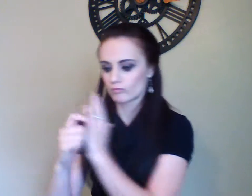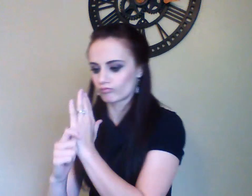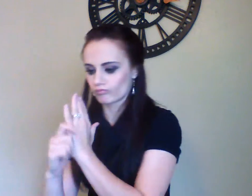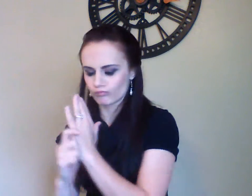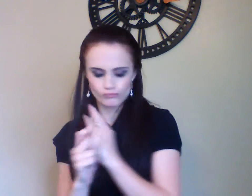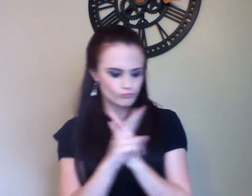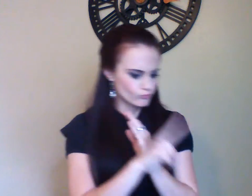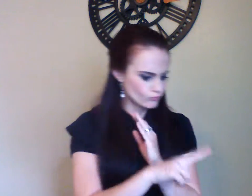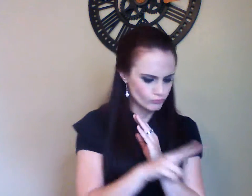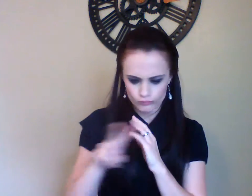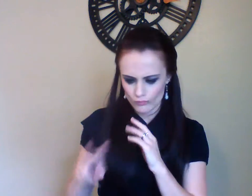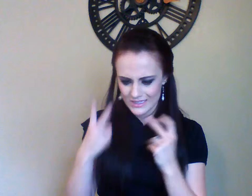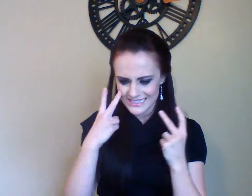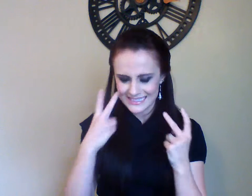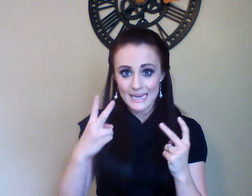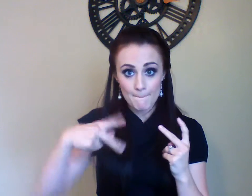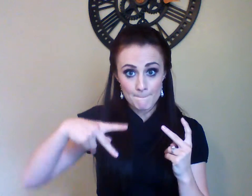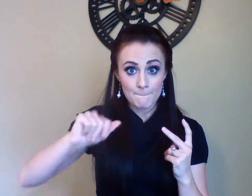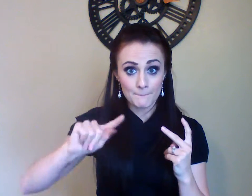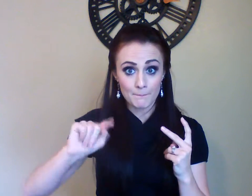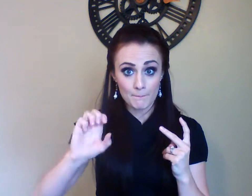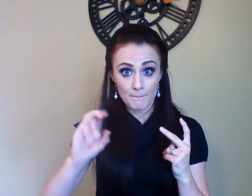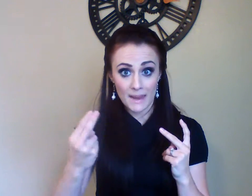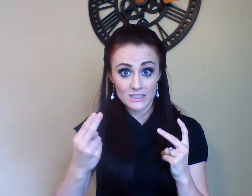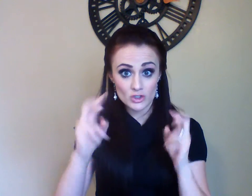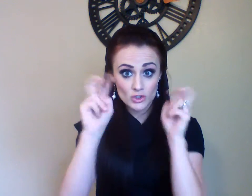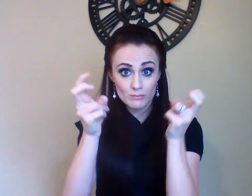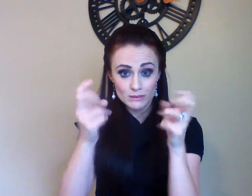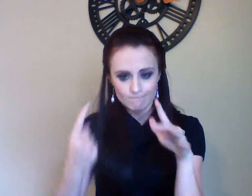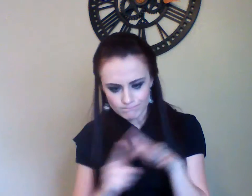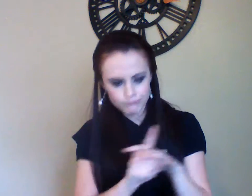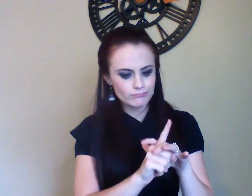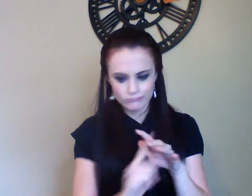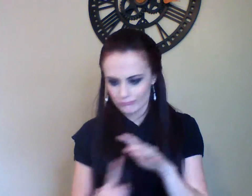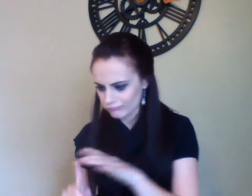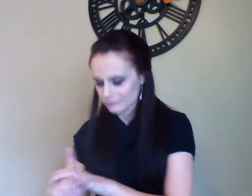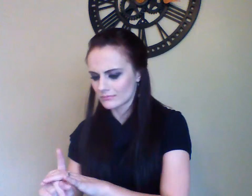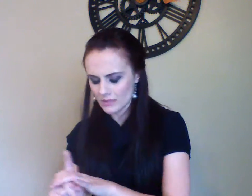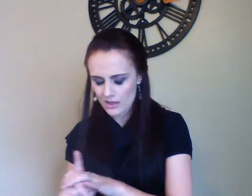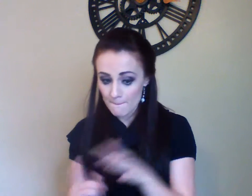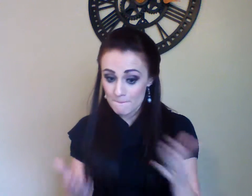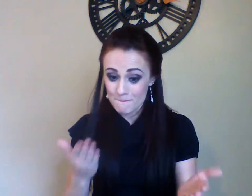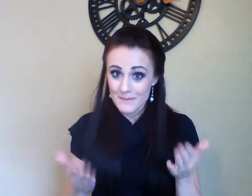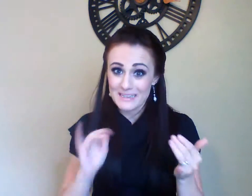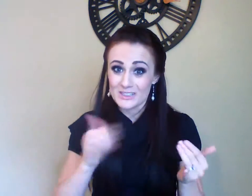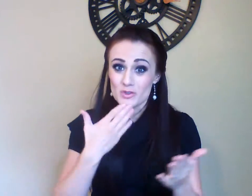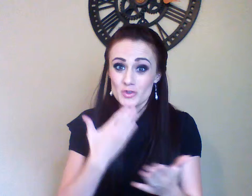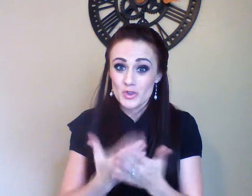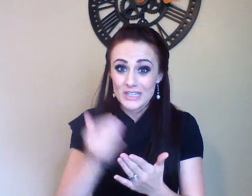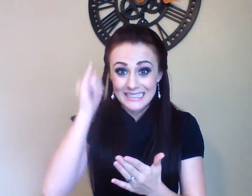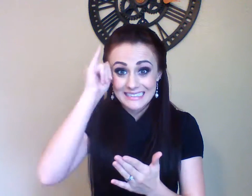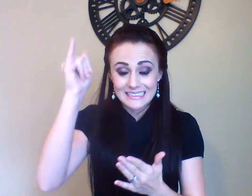under that you can put both of the articles' information on that issue. And so they start to think about